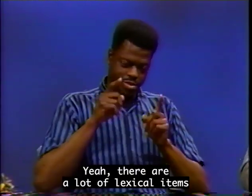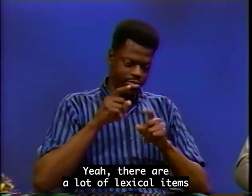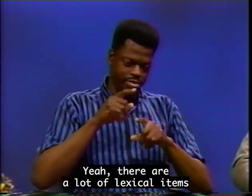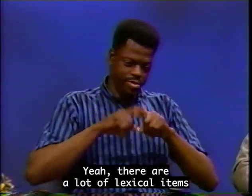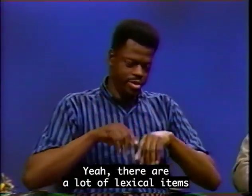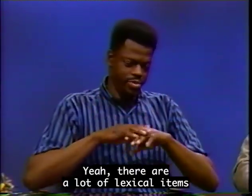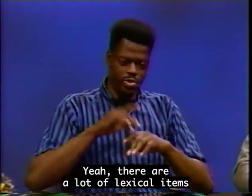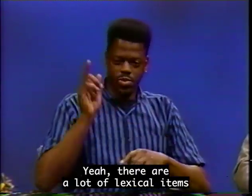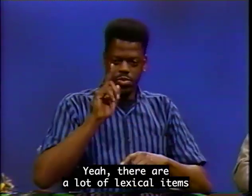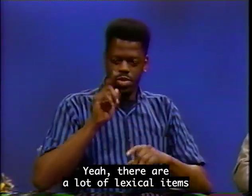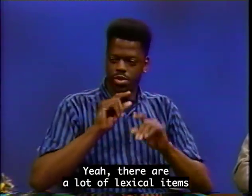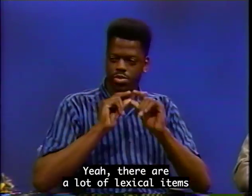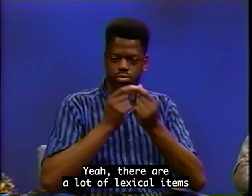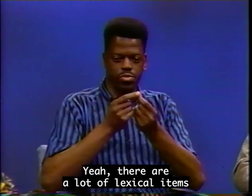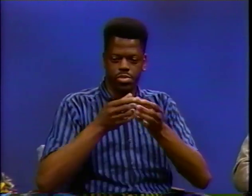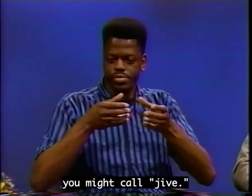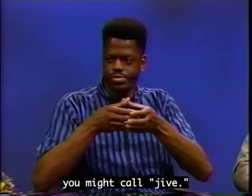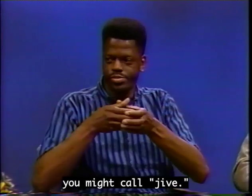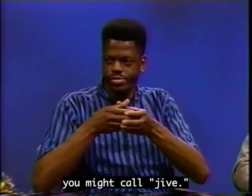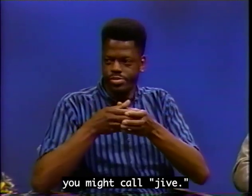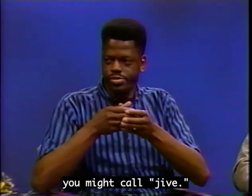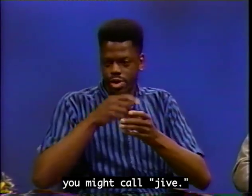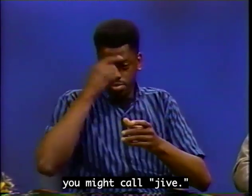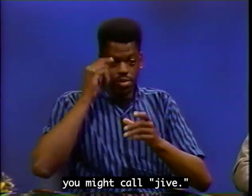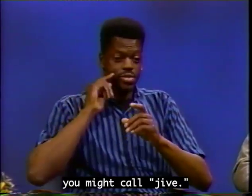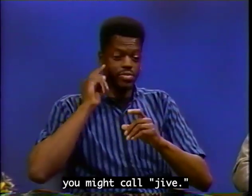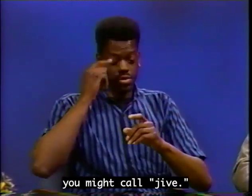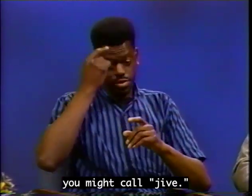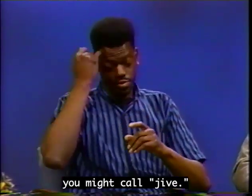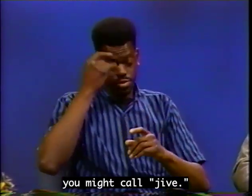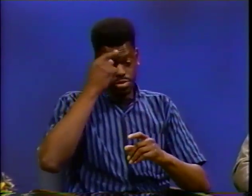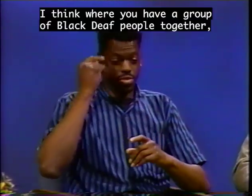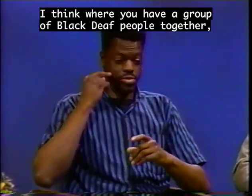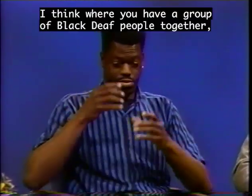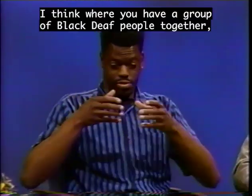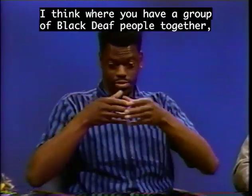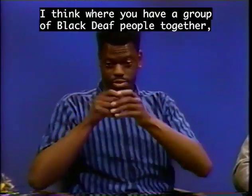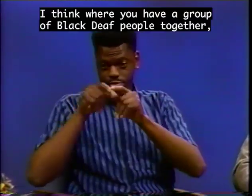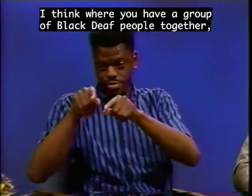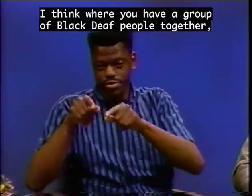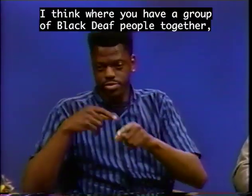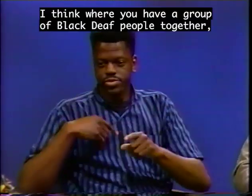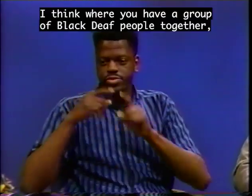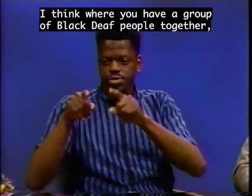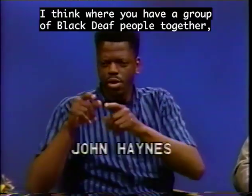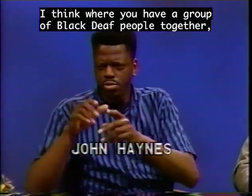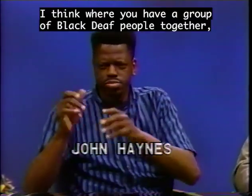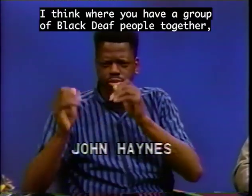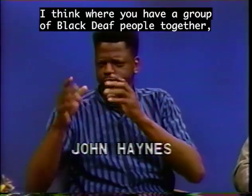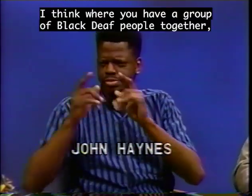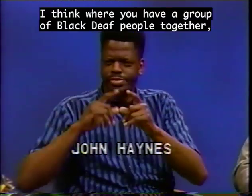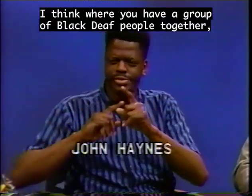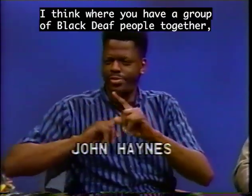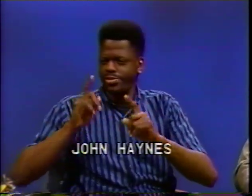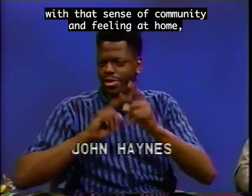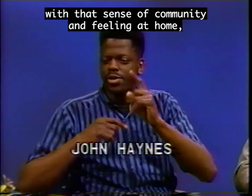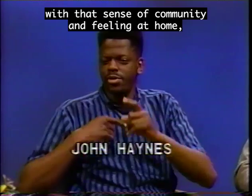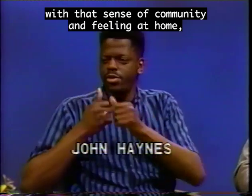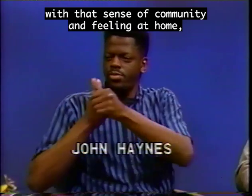Yeah, there are a lot of lexical items you might call jive. I think where you have a group of black deaf people together with that sense